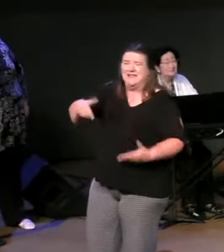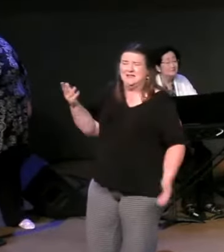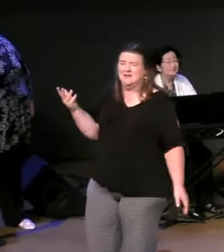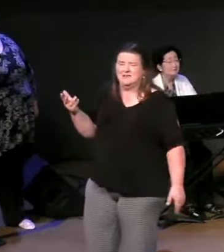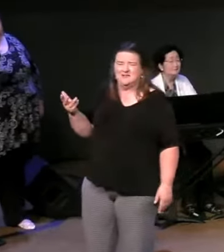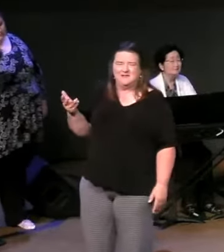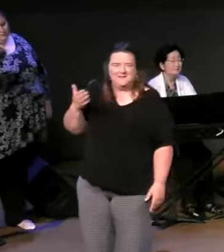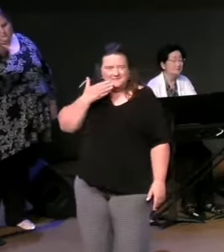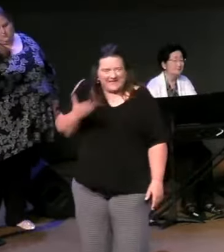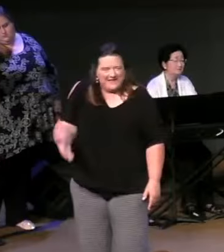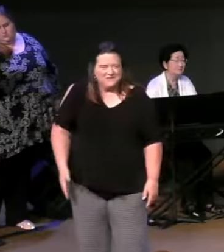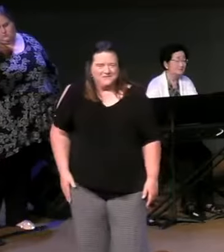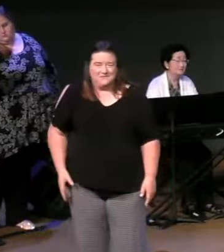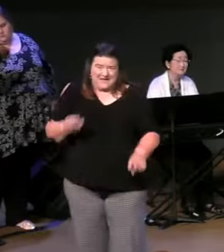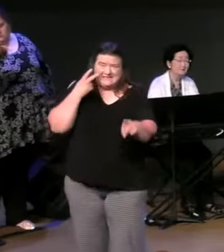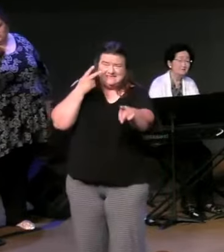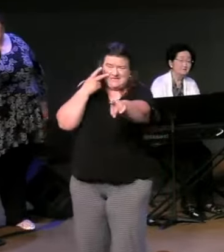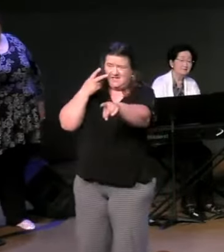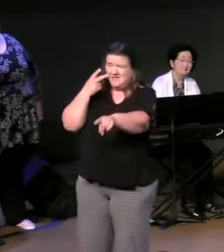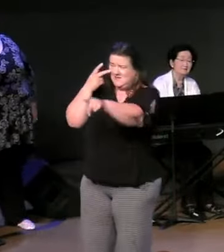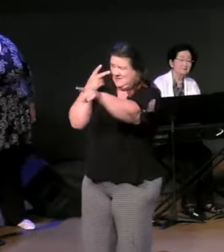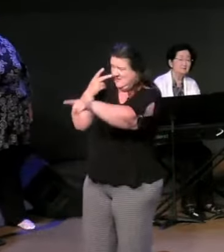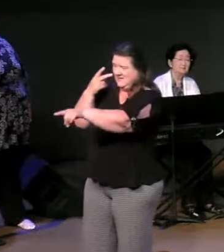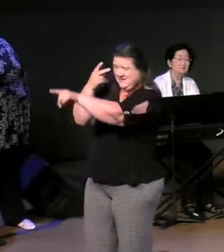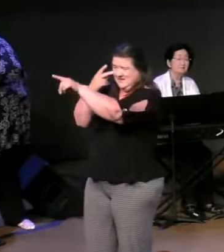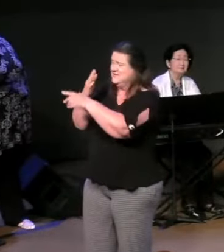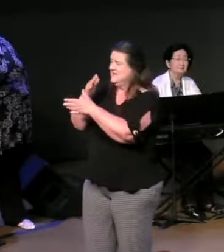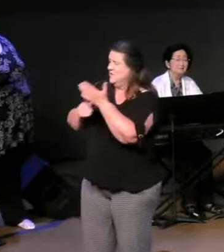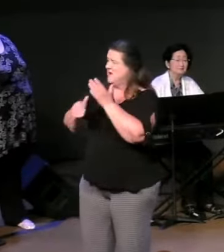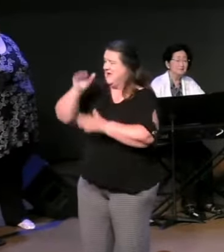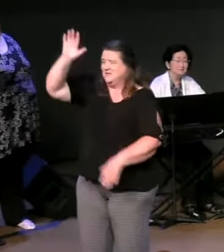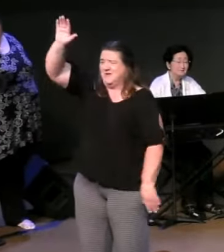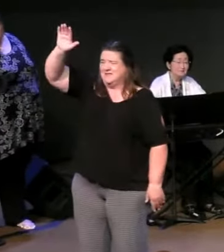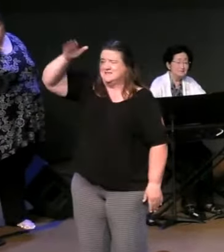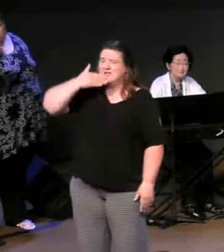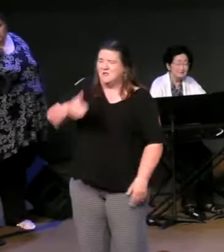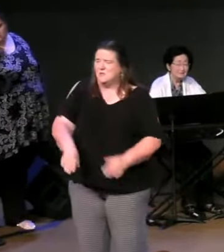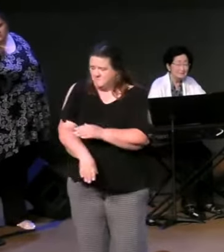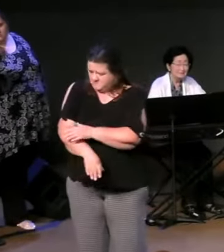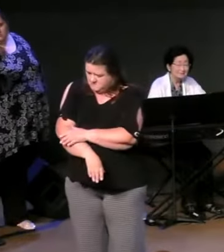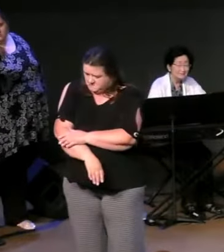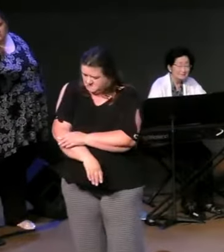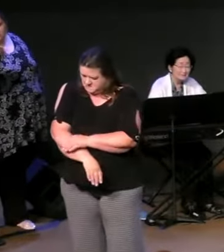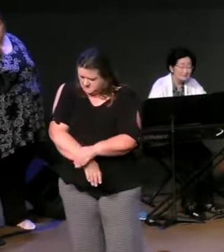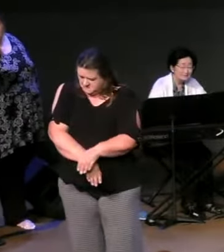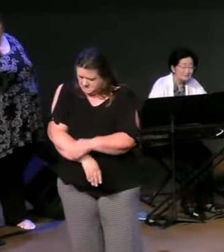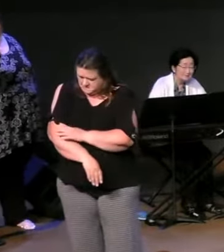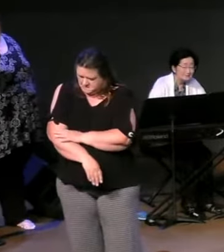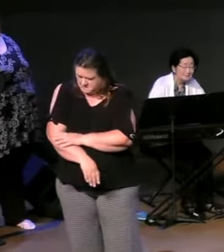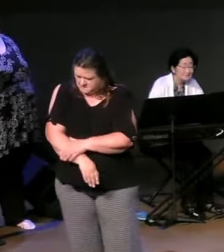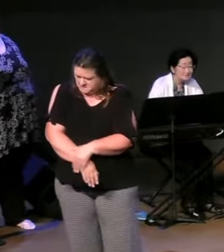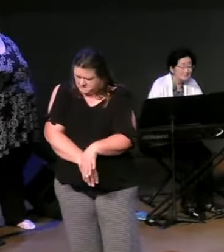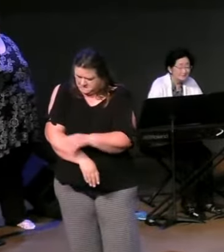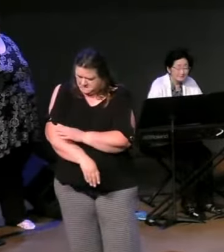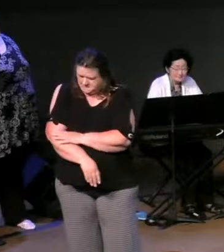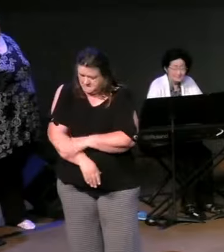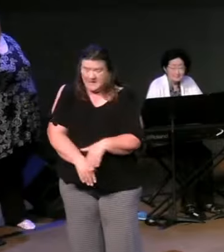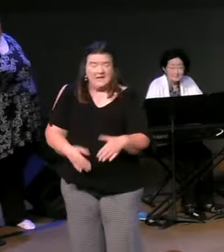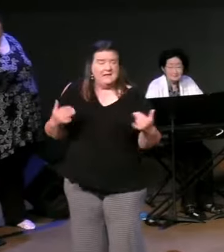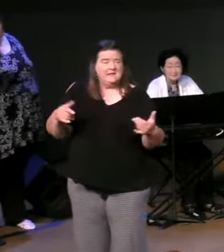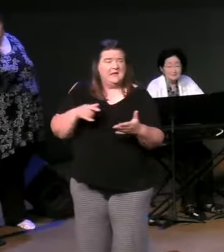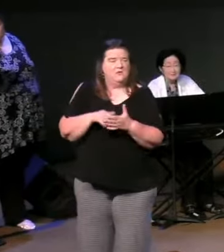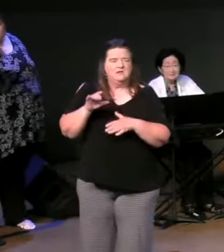Thank you. I see those hands. I see those hands. Now in this church, something else that we believe in